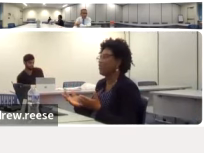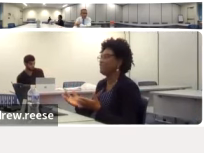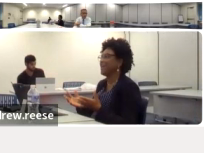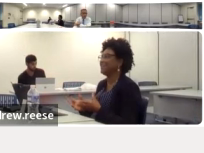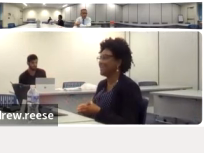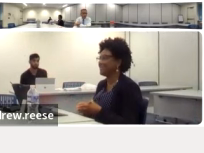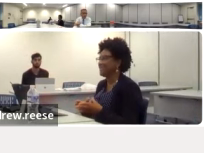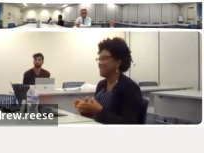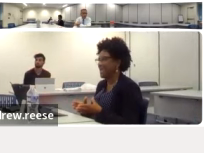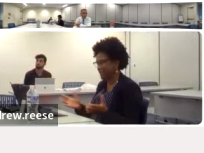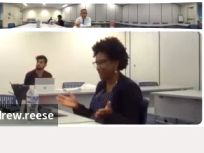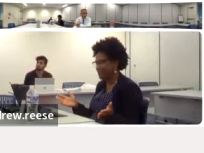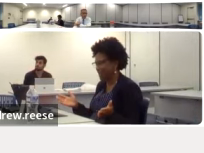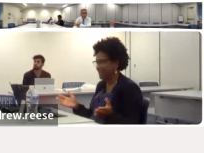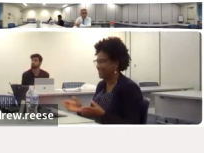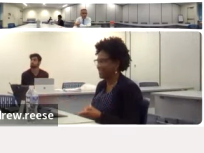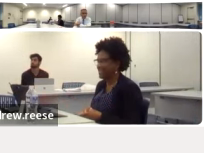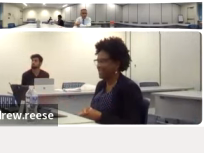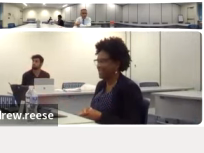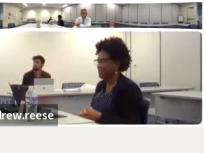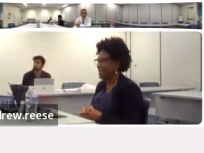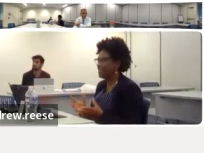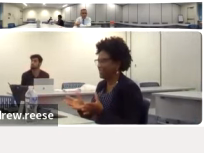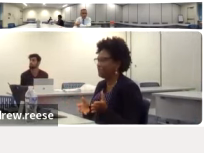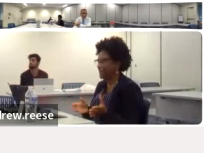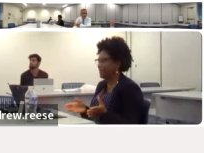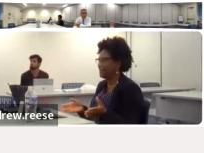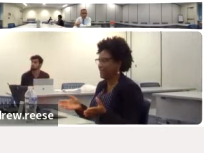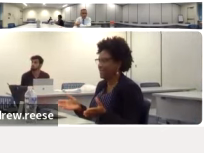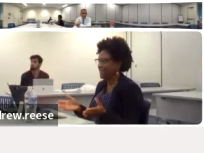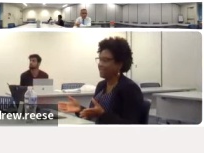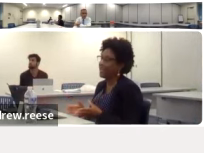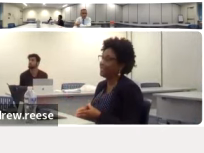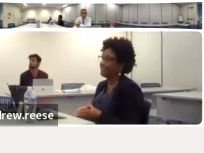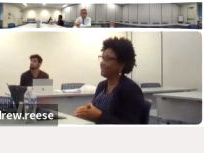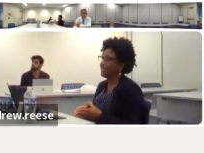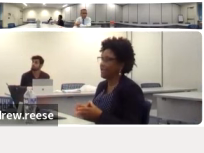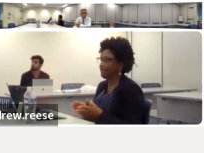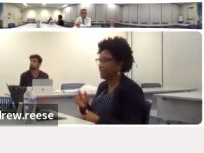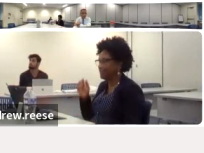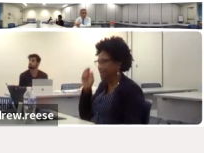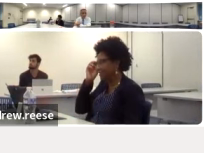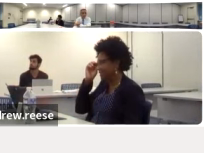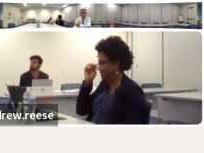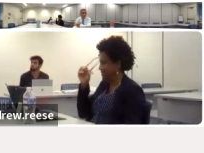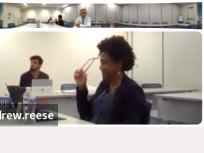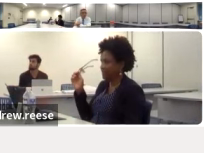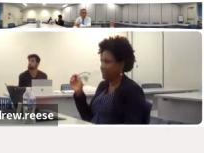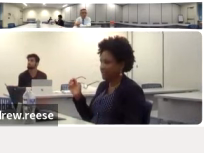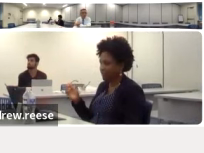we qualified it as evidence-based. The major difference is that the